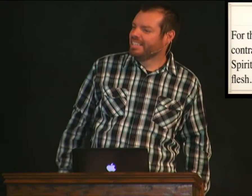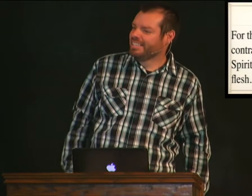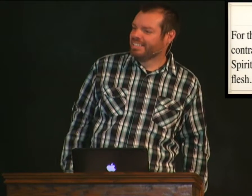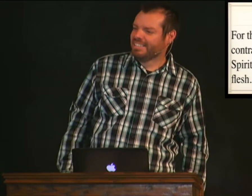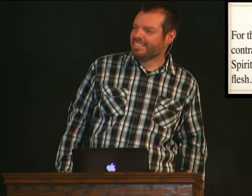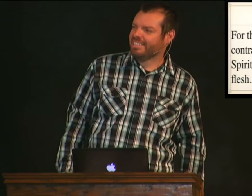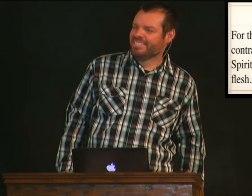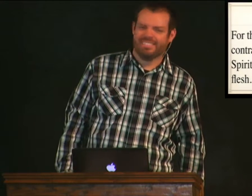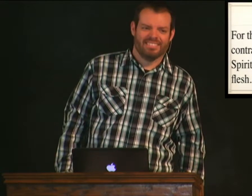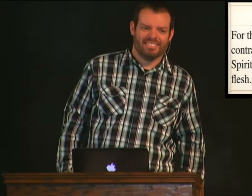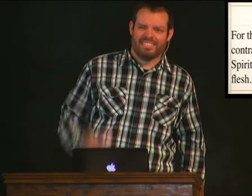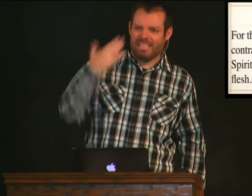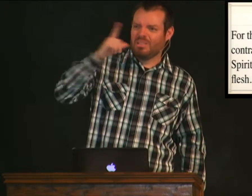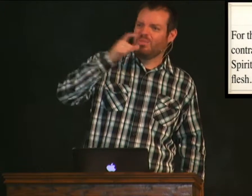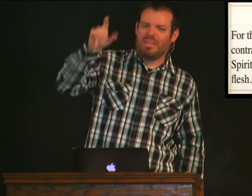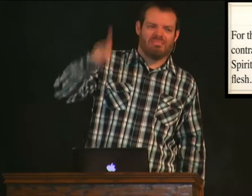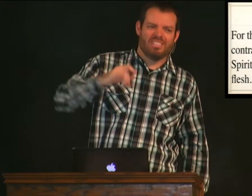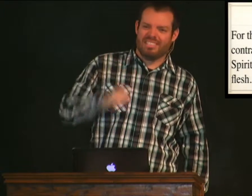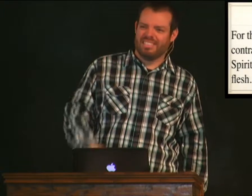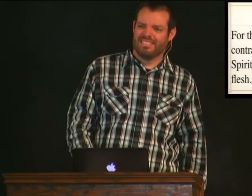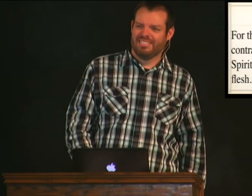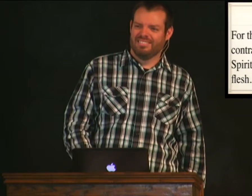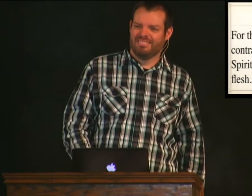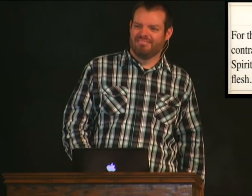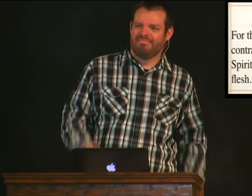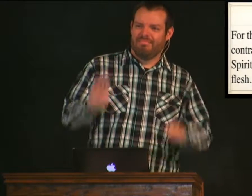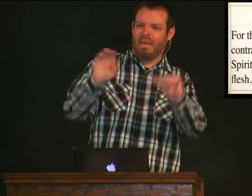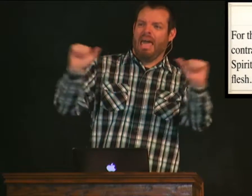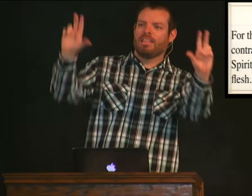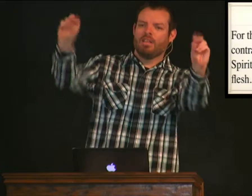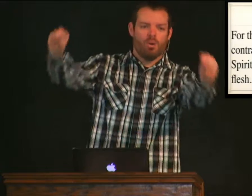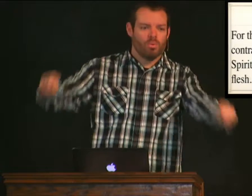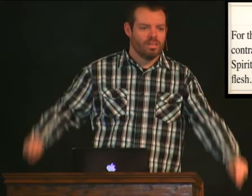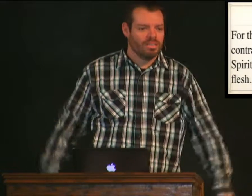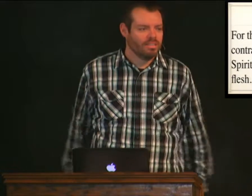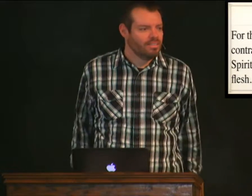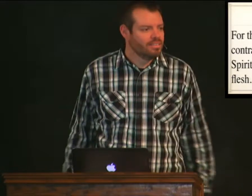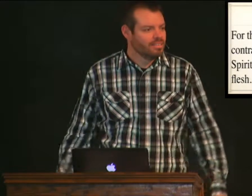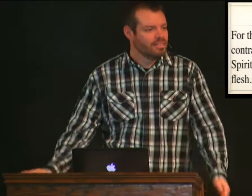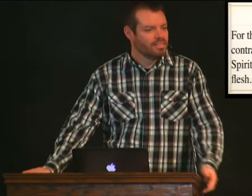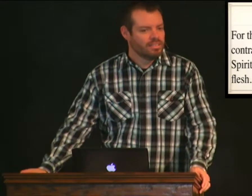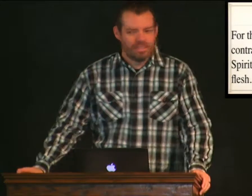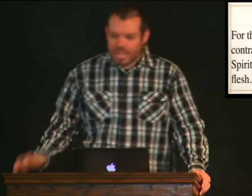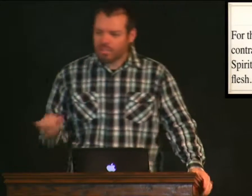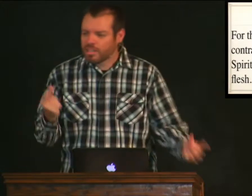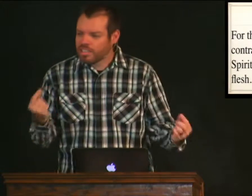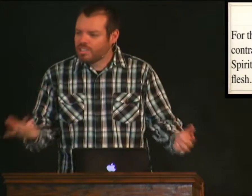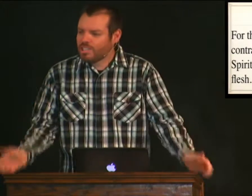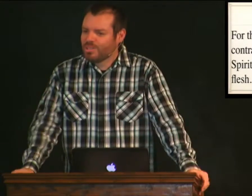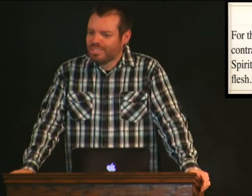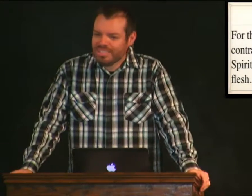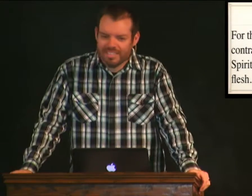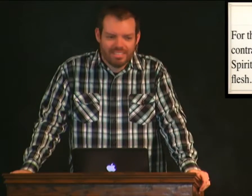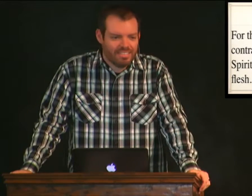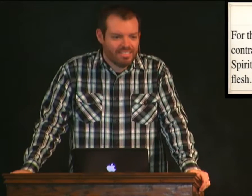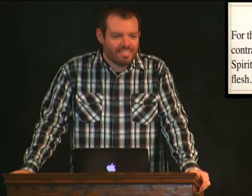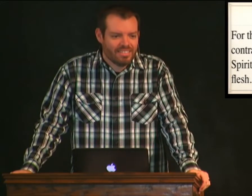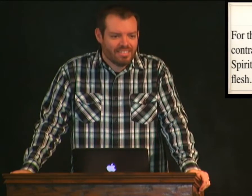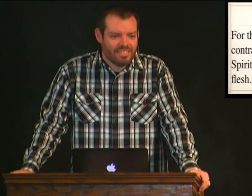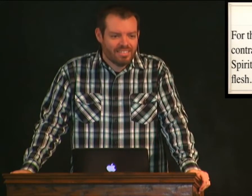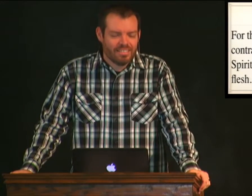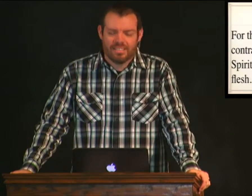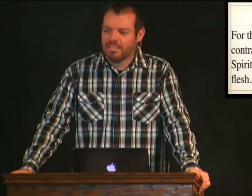guy? I don't know who that person is. Bad, no. That's what they're going to do.